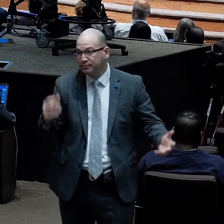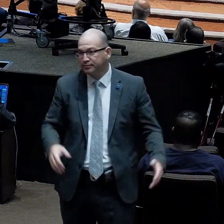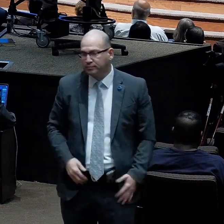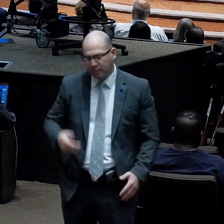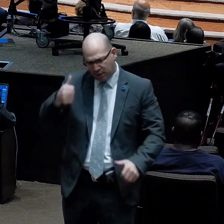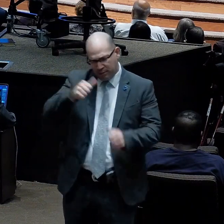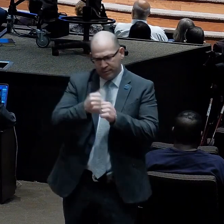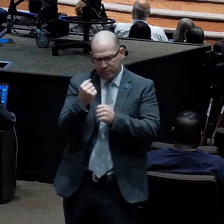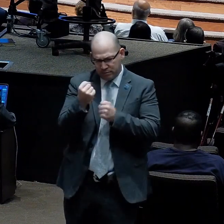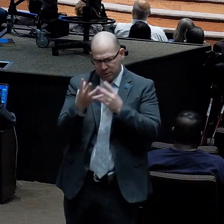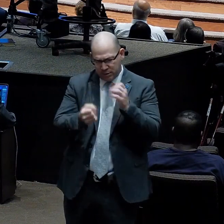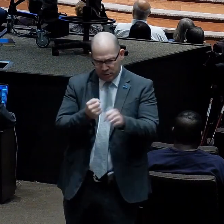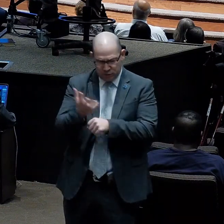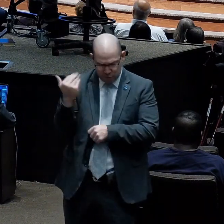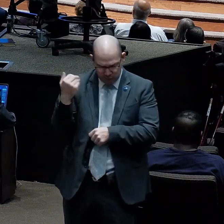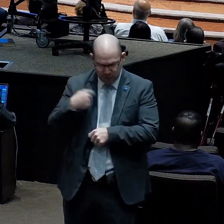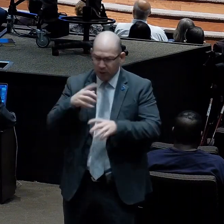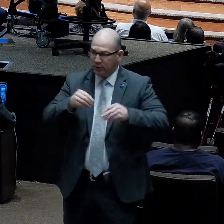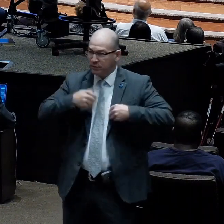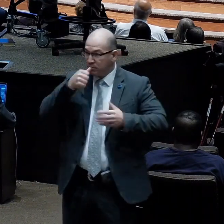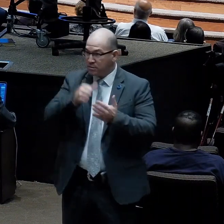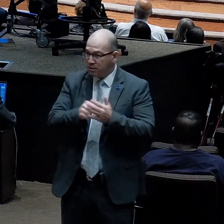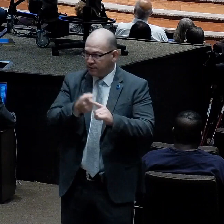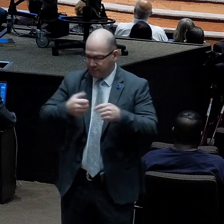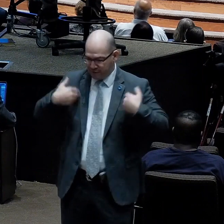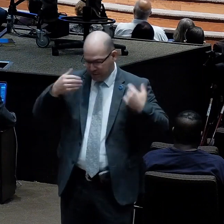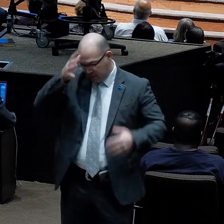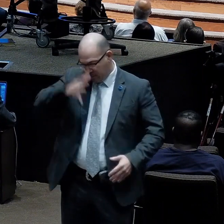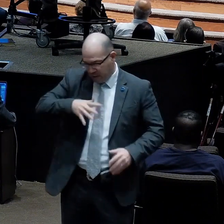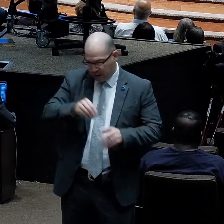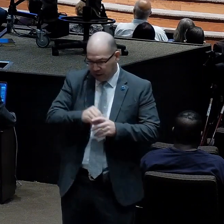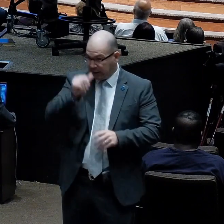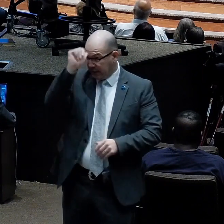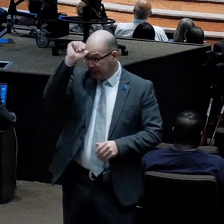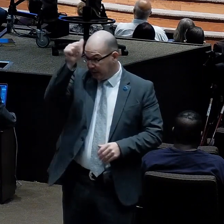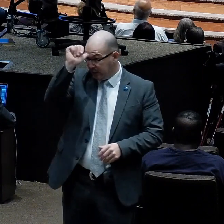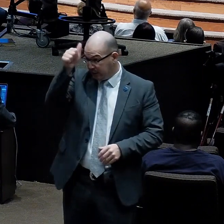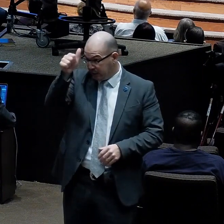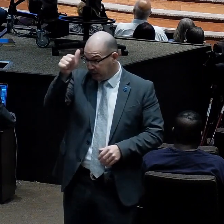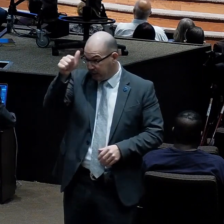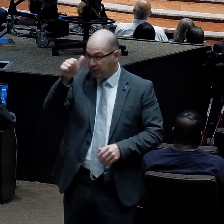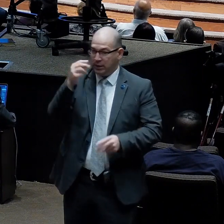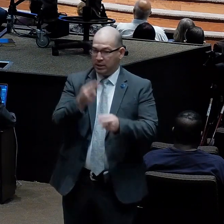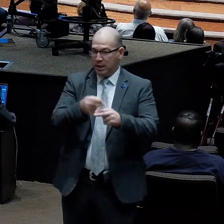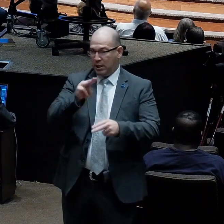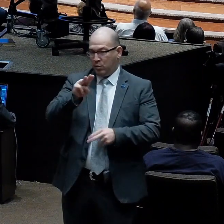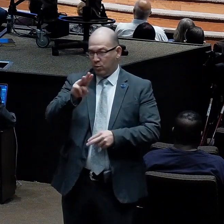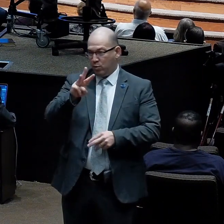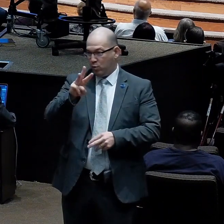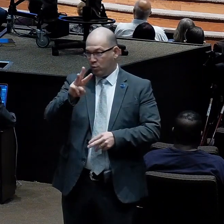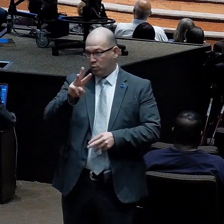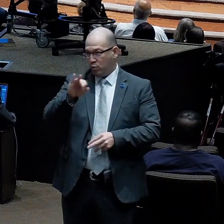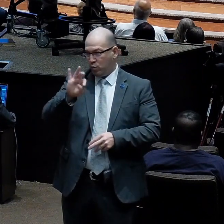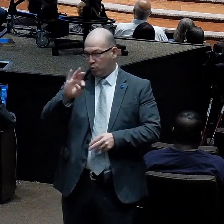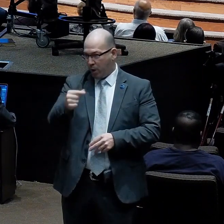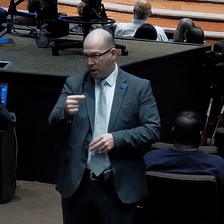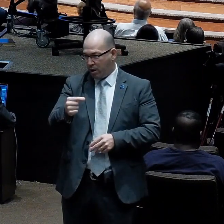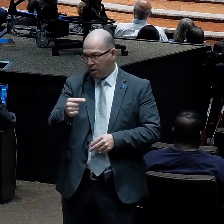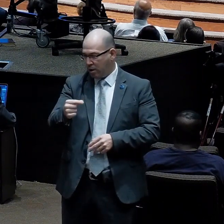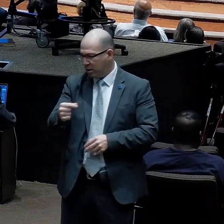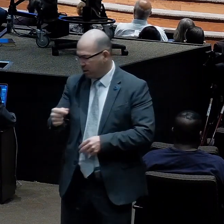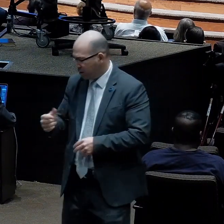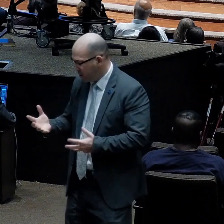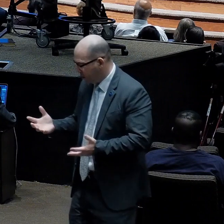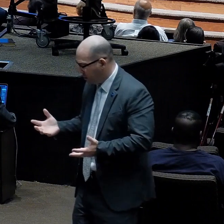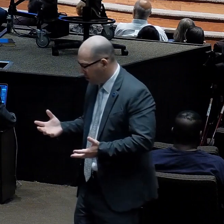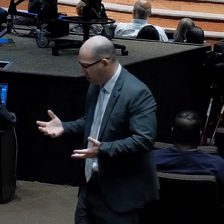from a young man in India named Wing, and Ning. And Brother Furso, what's the other young man's name? Shout it out